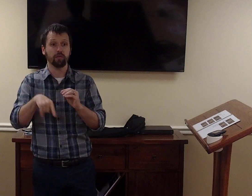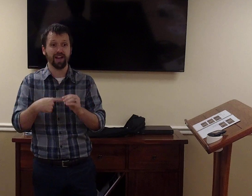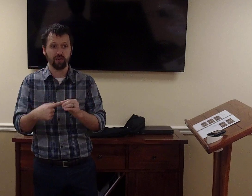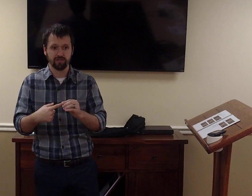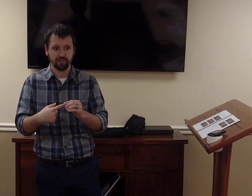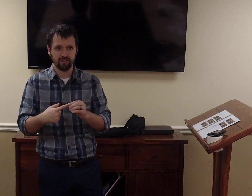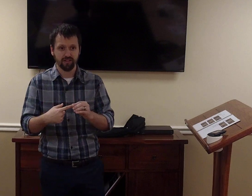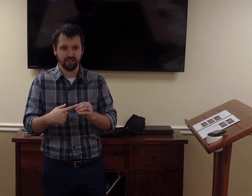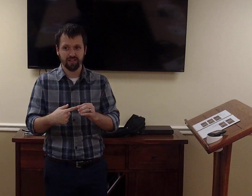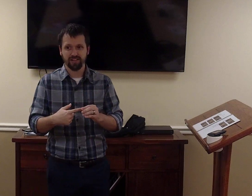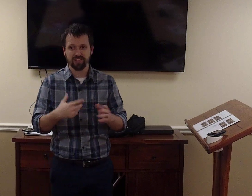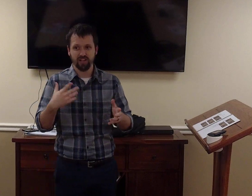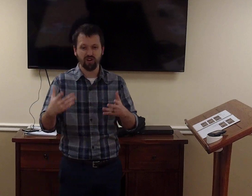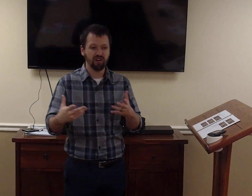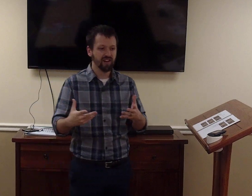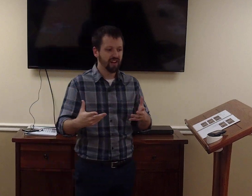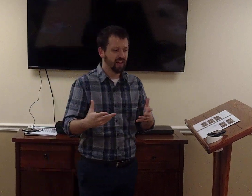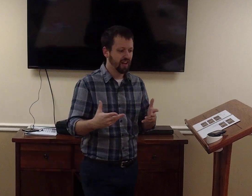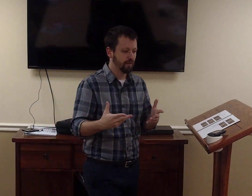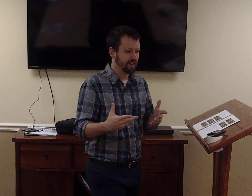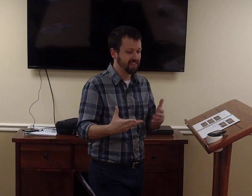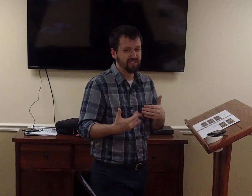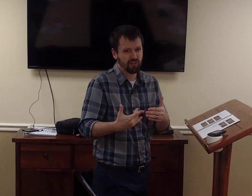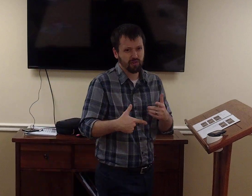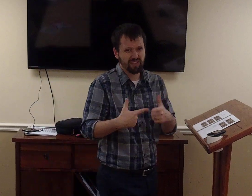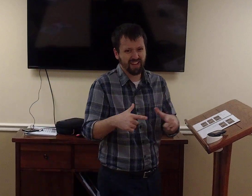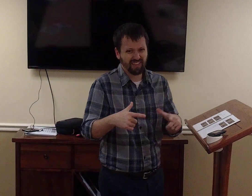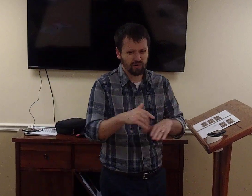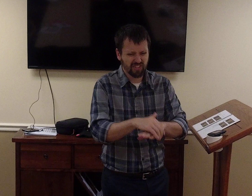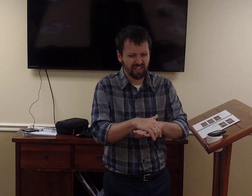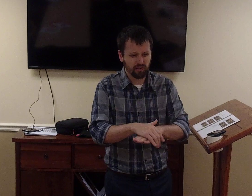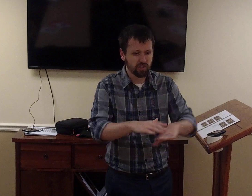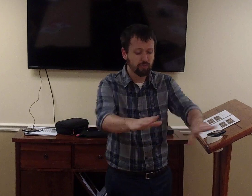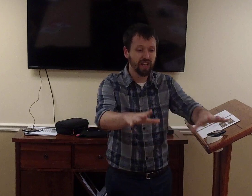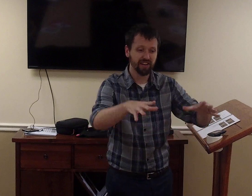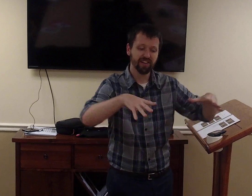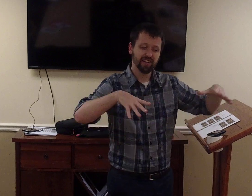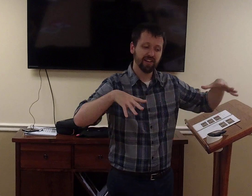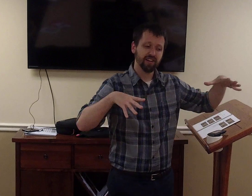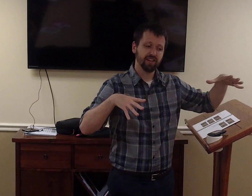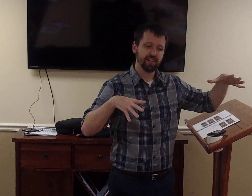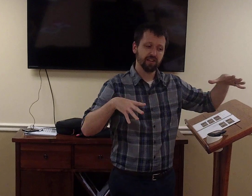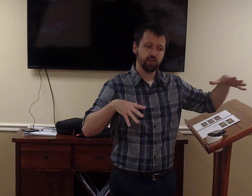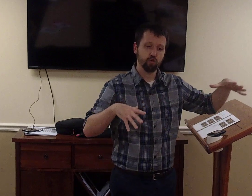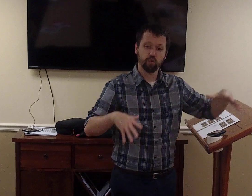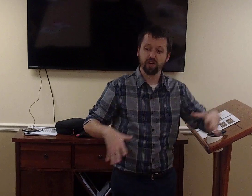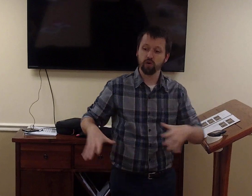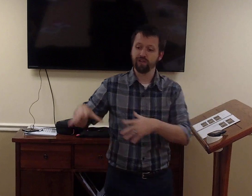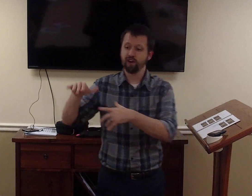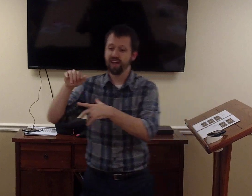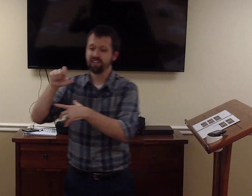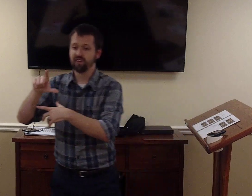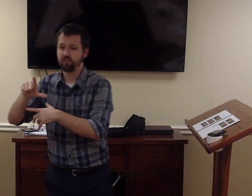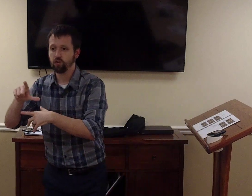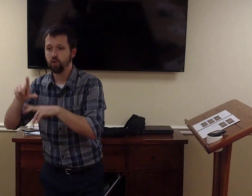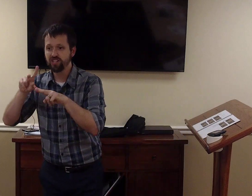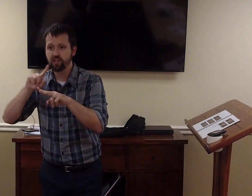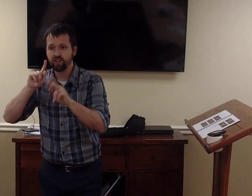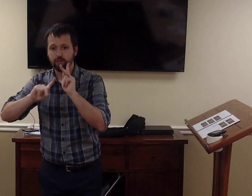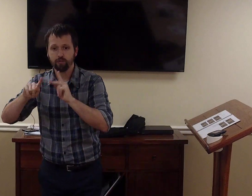about. So it's easier to do in sign language than English. But we're going for ASL. So watch how deaf people